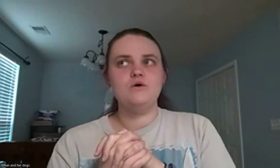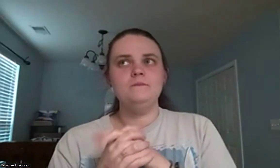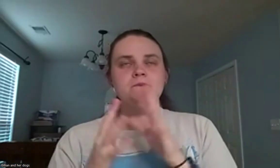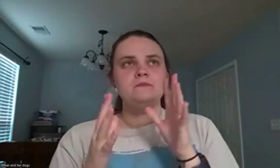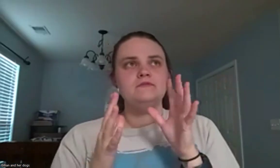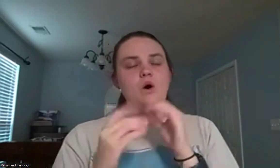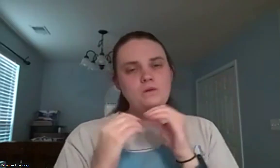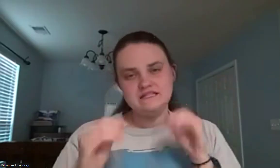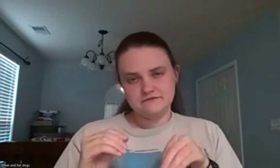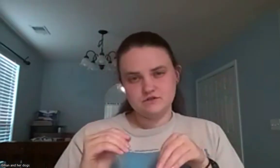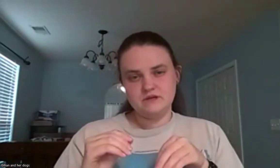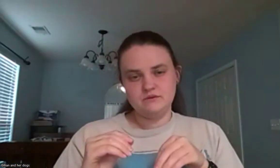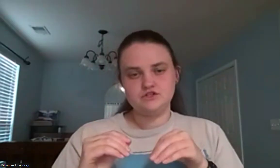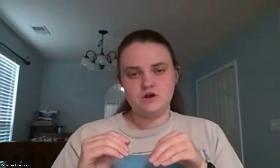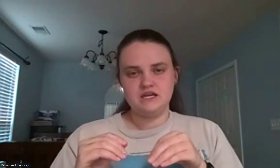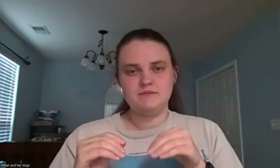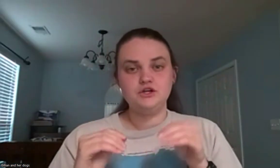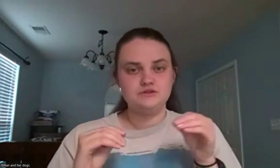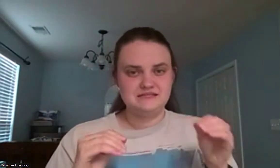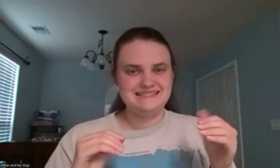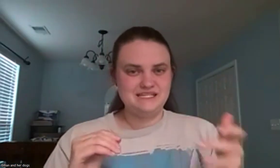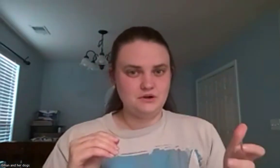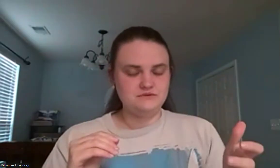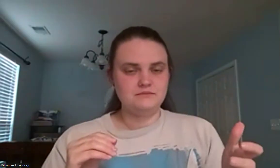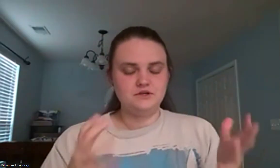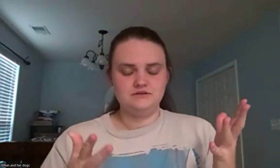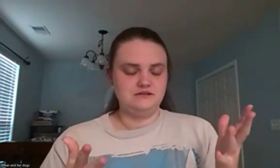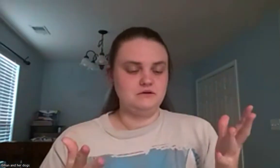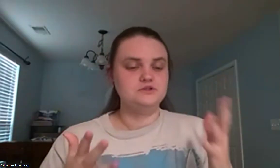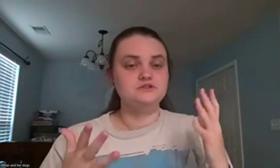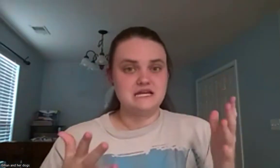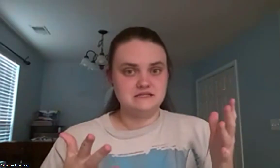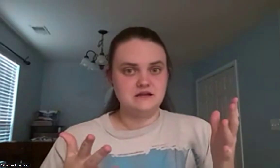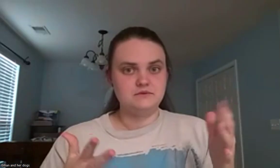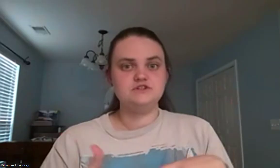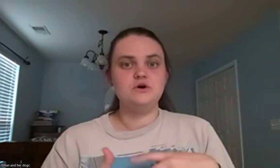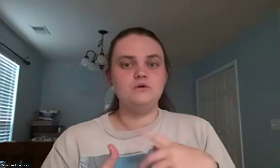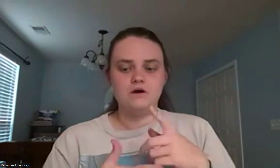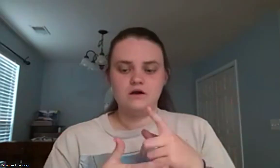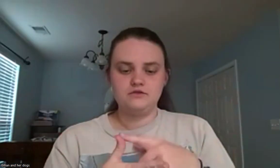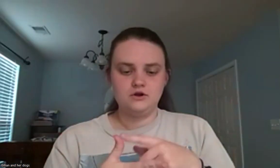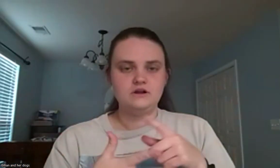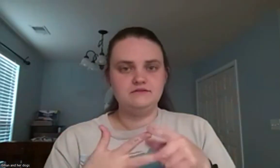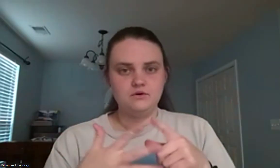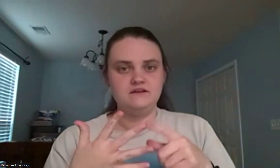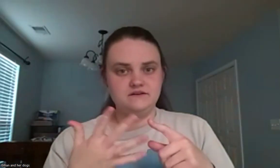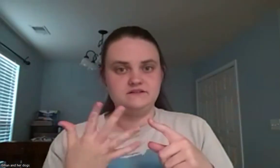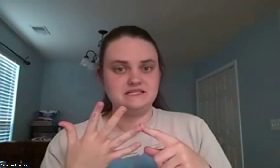So the only difference will be when you're talking about your your zero numbers, your tens numbers. So our 30, 40, 50,